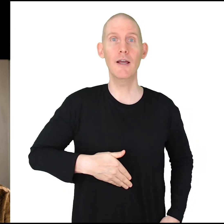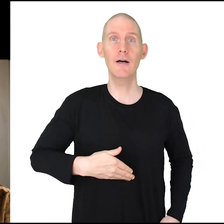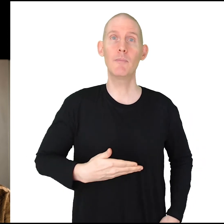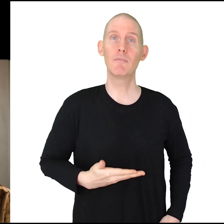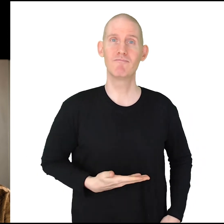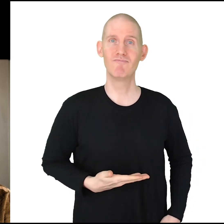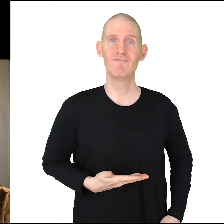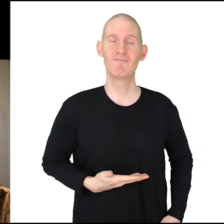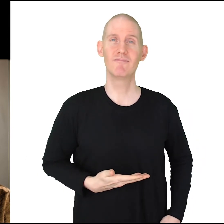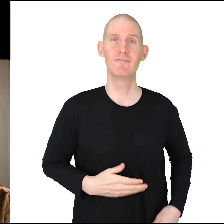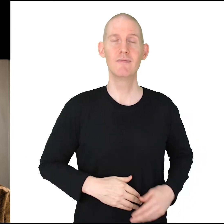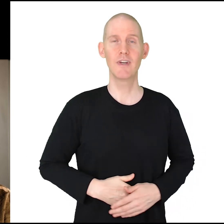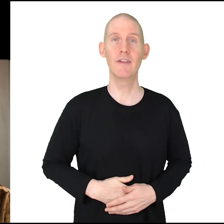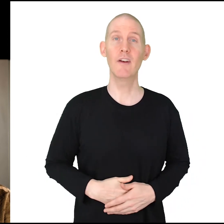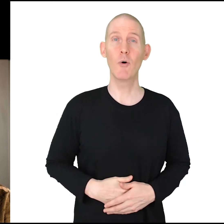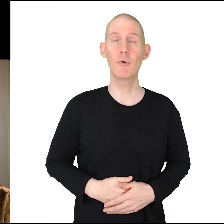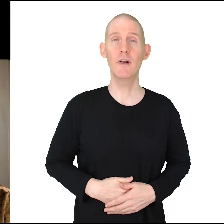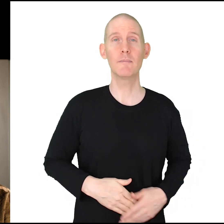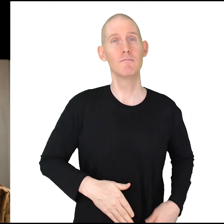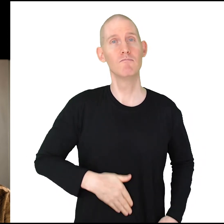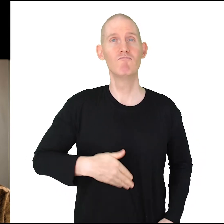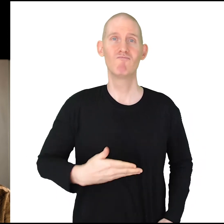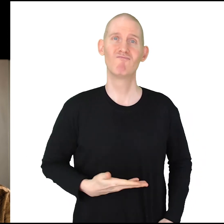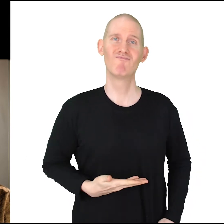up, and then open it up.